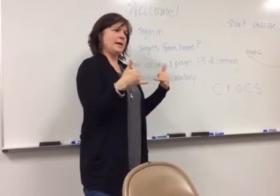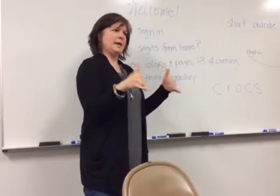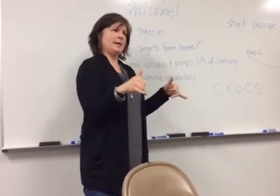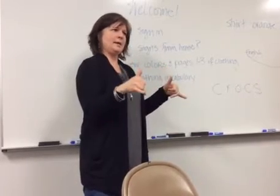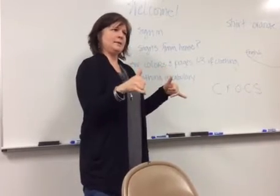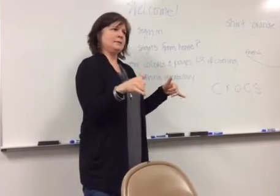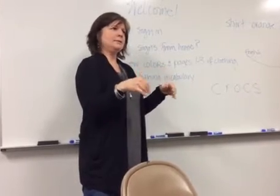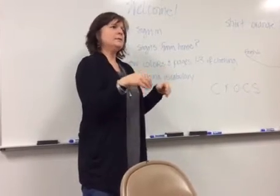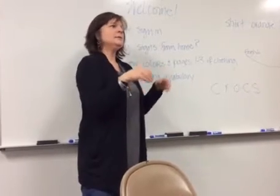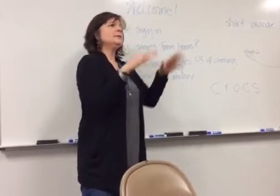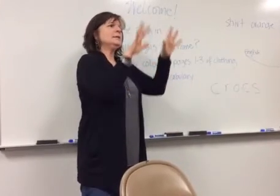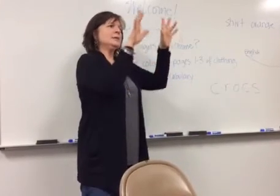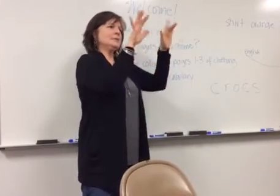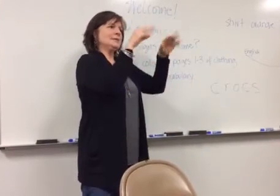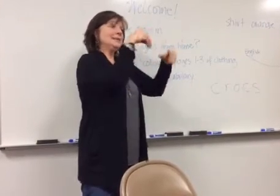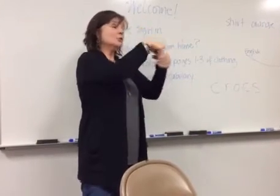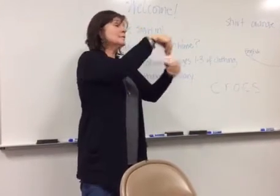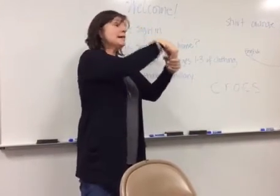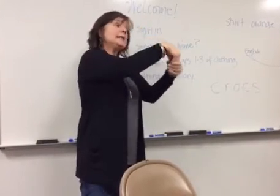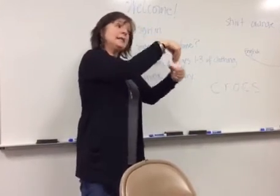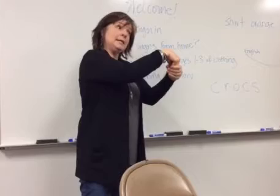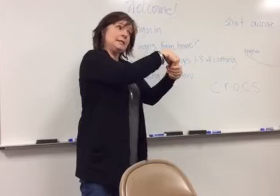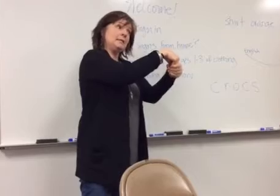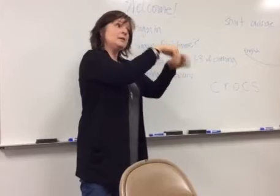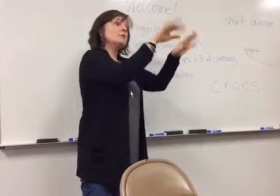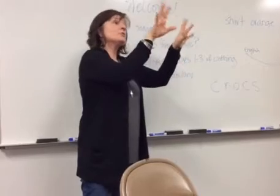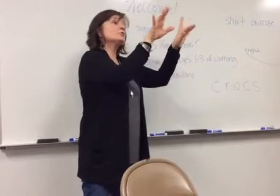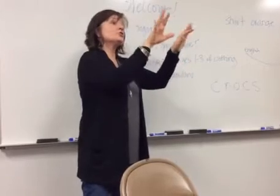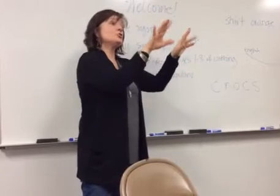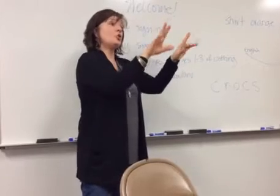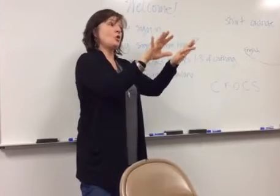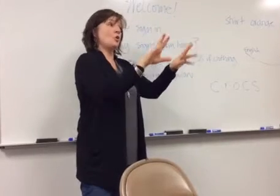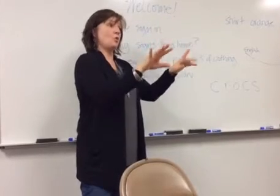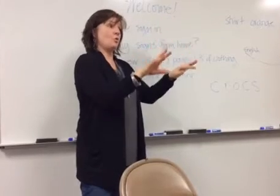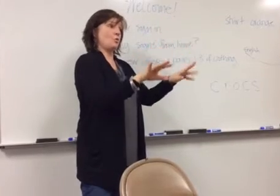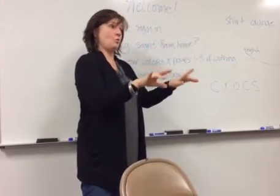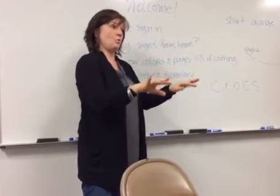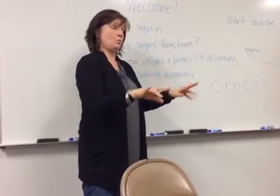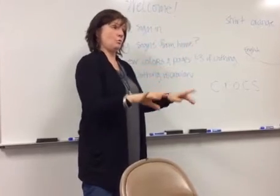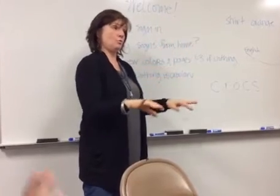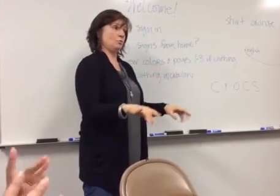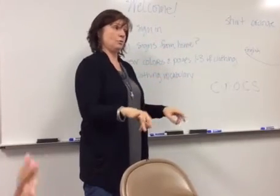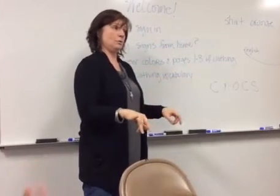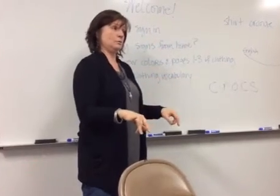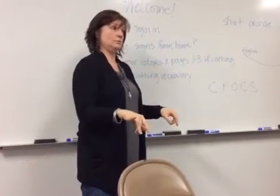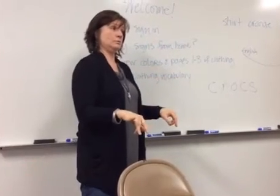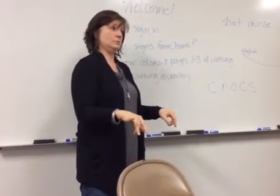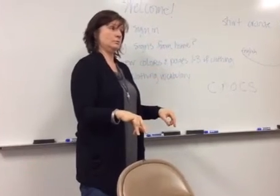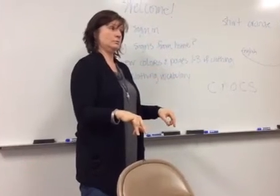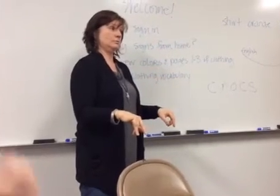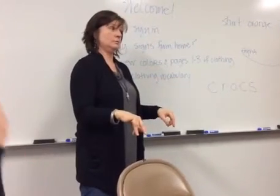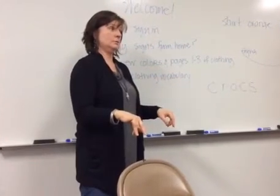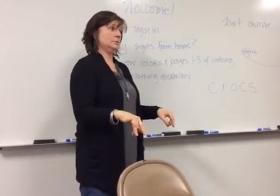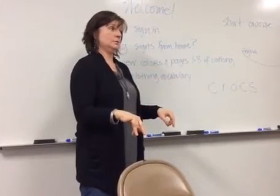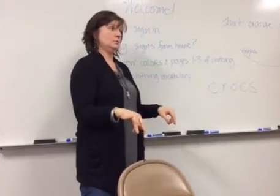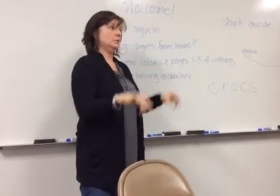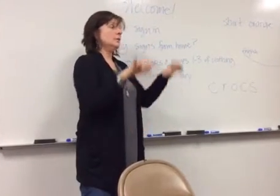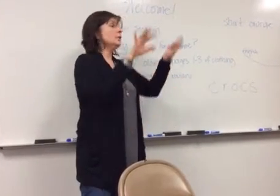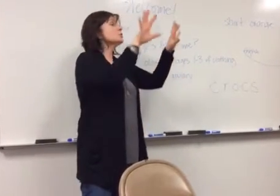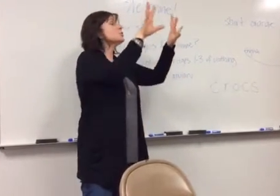play in the, you can sign in the snow. Snow, you know. It looks like rain.